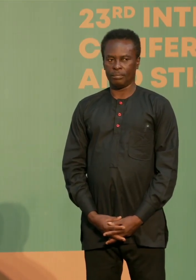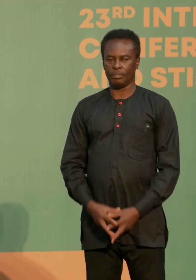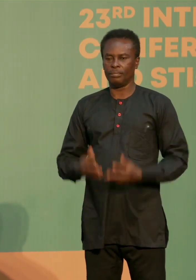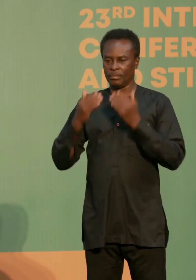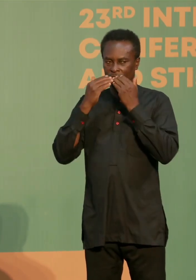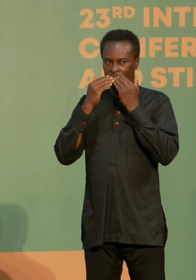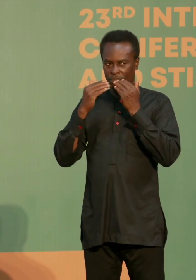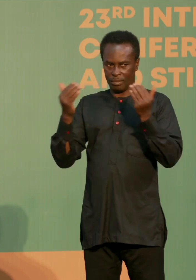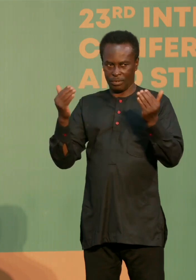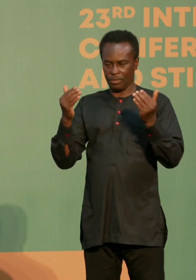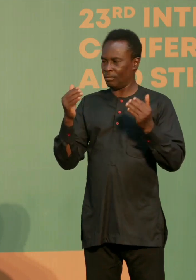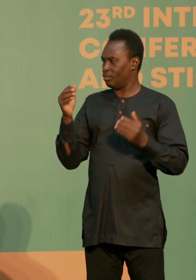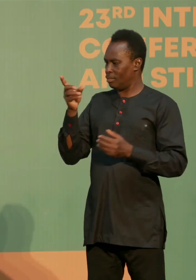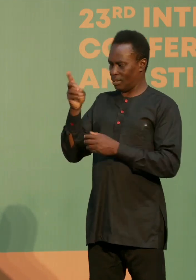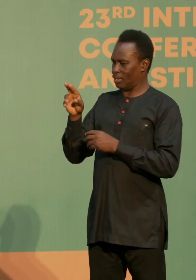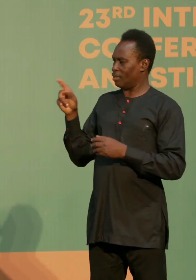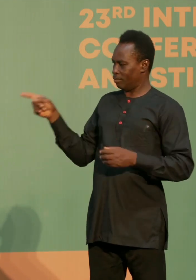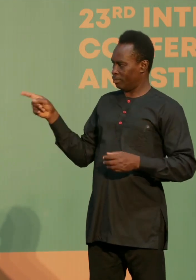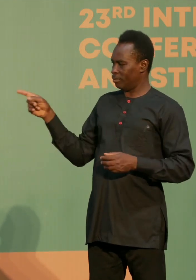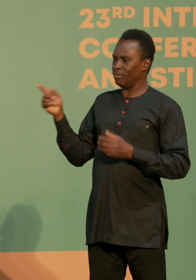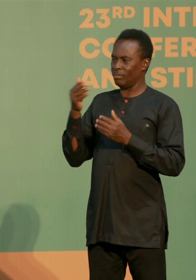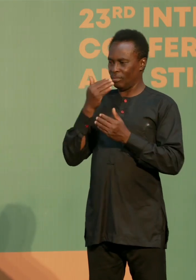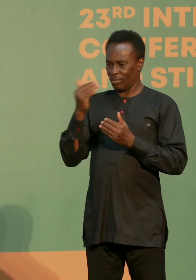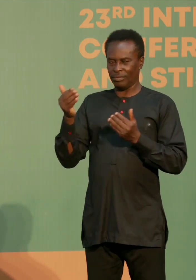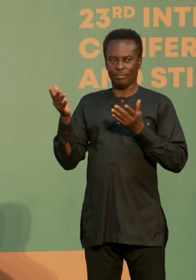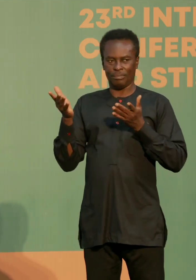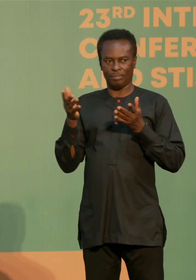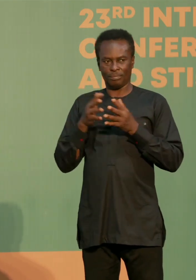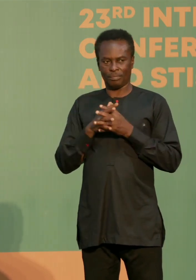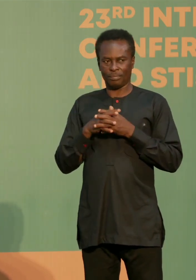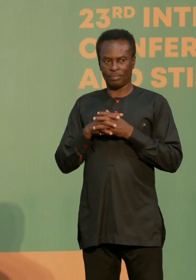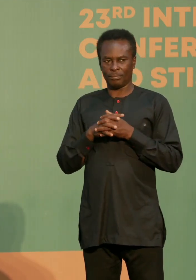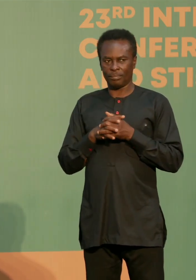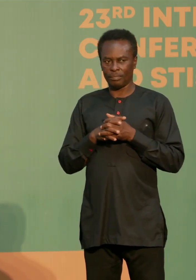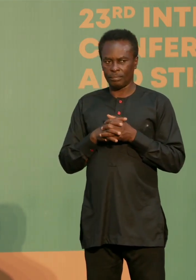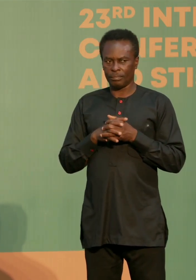Merci, monsieur le modérateur. Je m'appelle Capin.